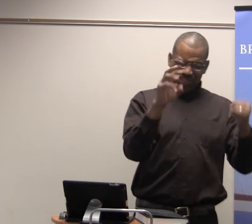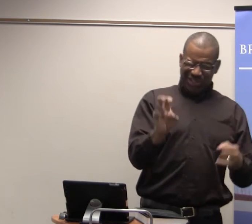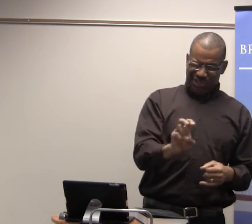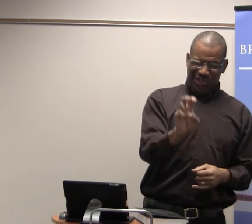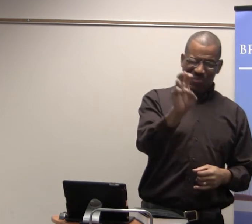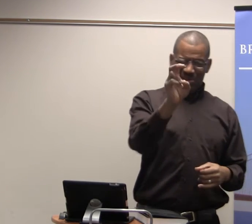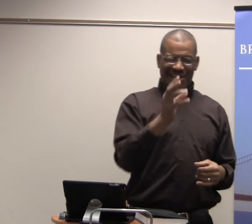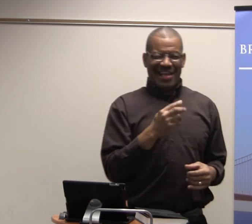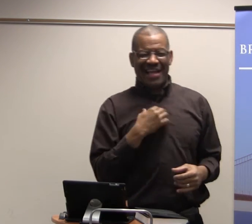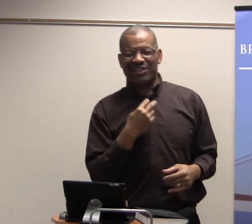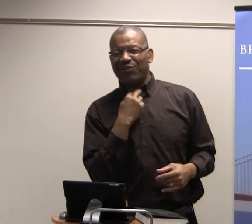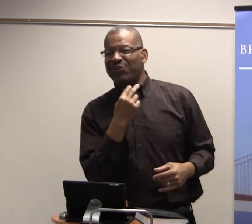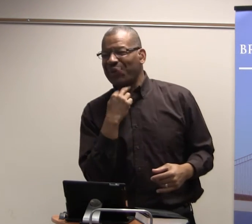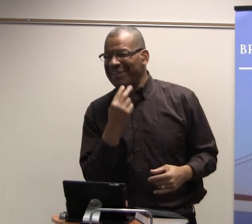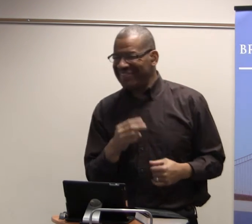the serpent that has a voice?